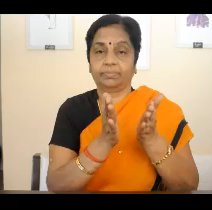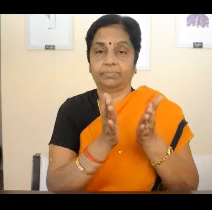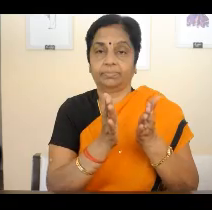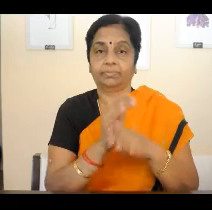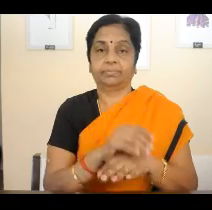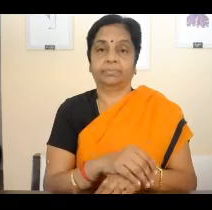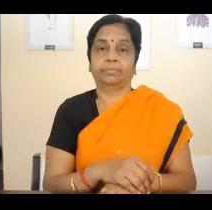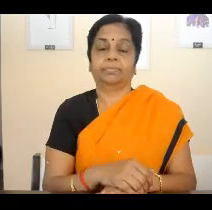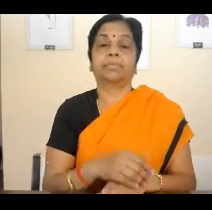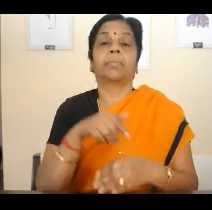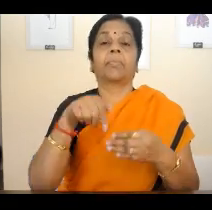The bill